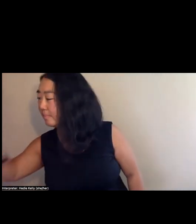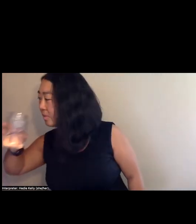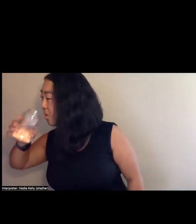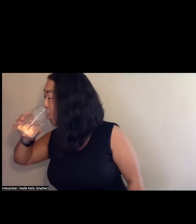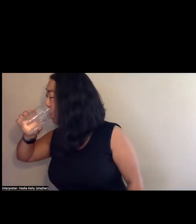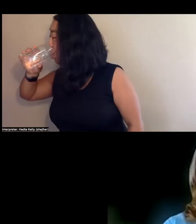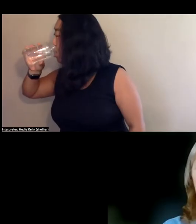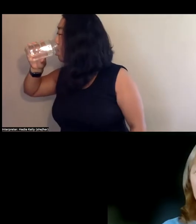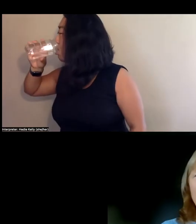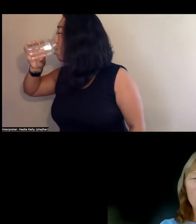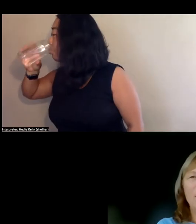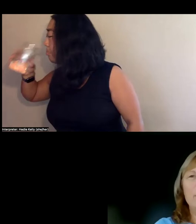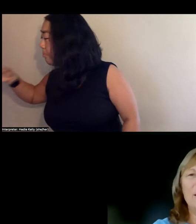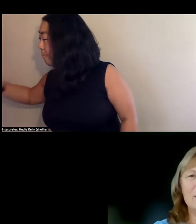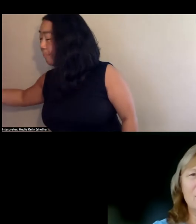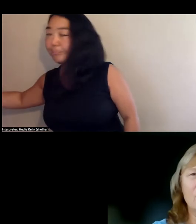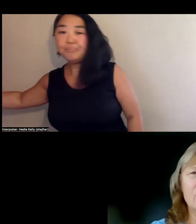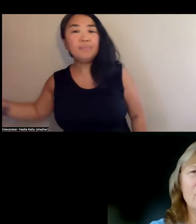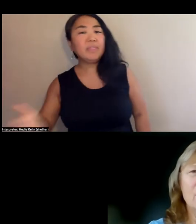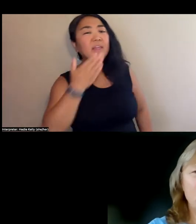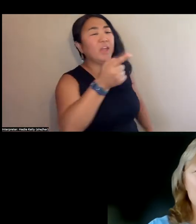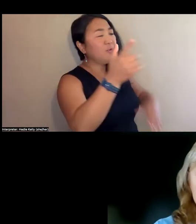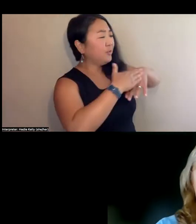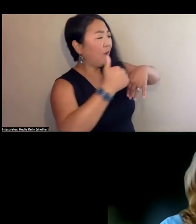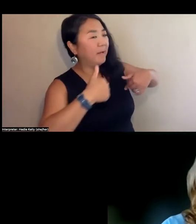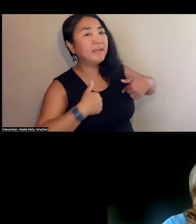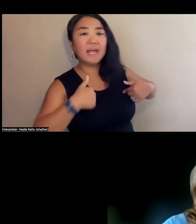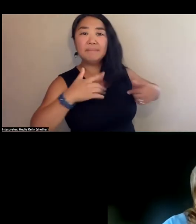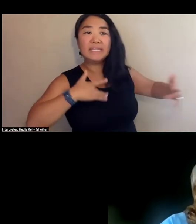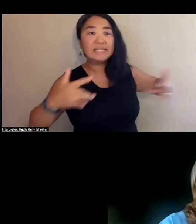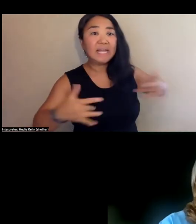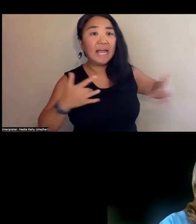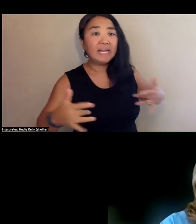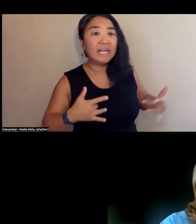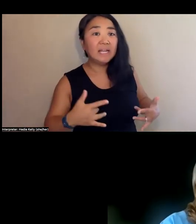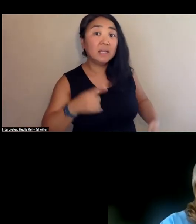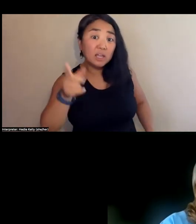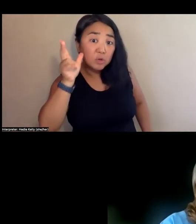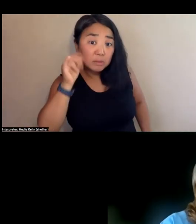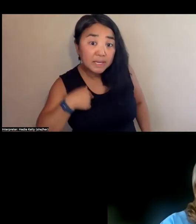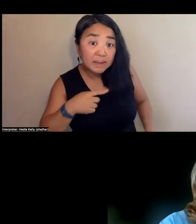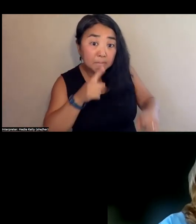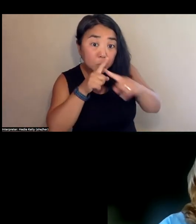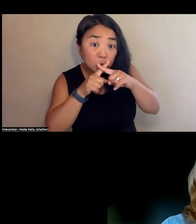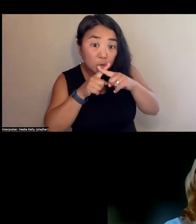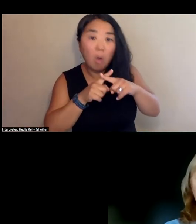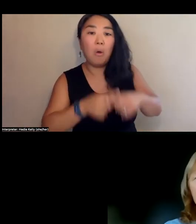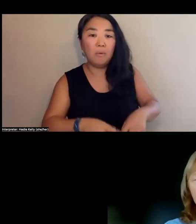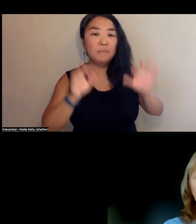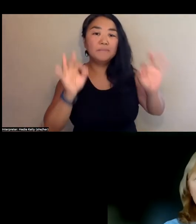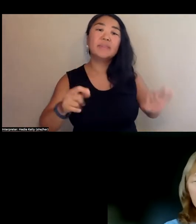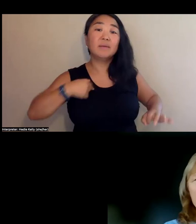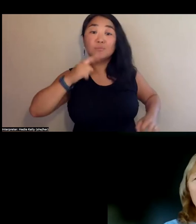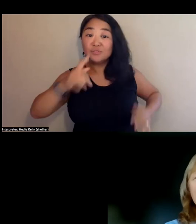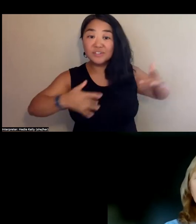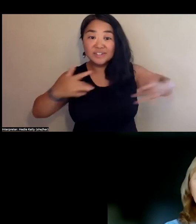Thanks for calling on me. I'm very excited about getting started. I'm still muted. Can you hear me? Okay, so I'm very